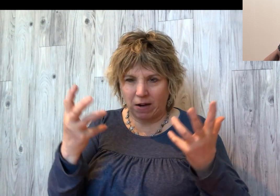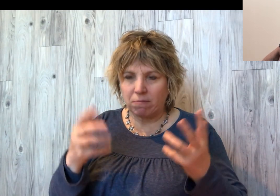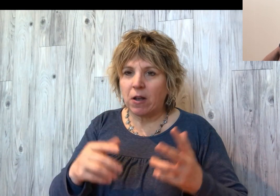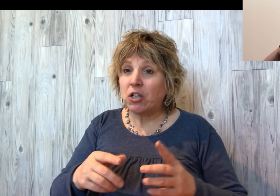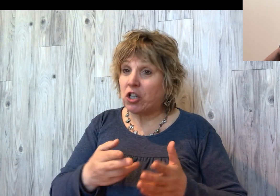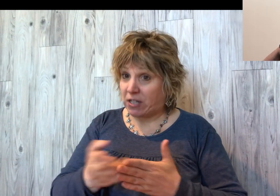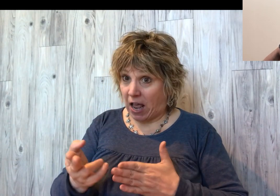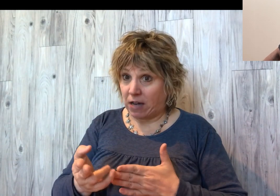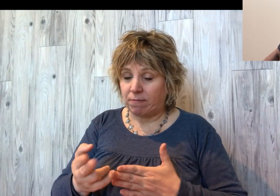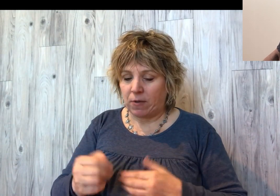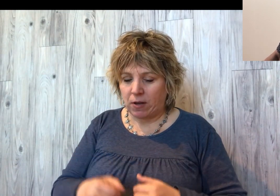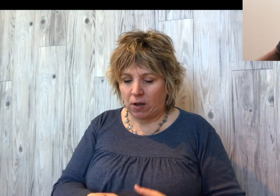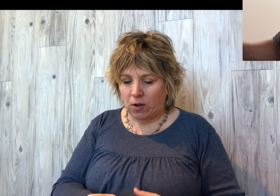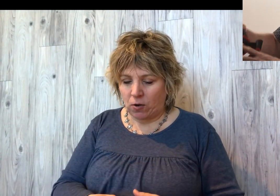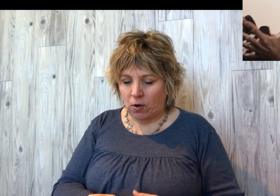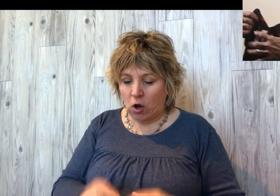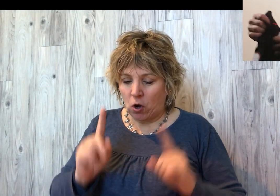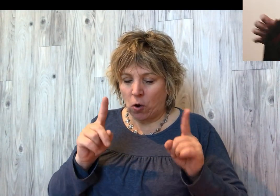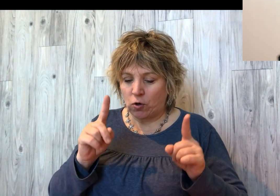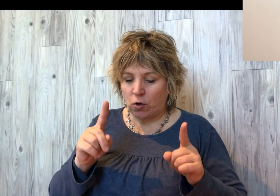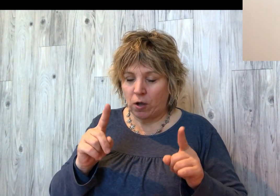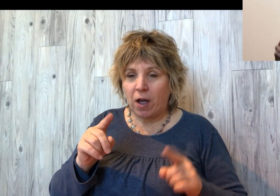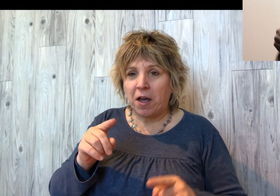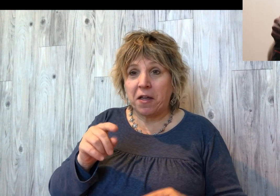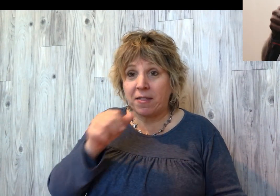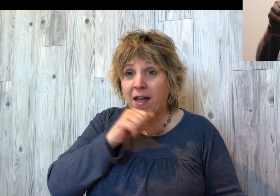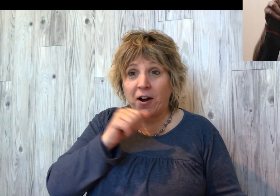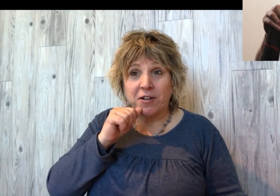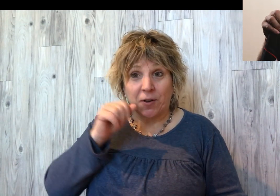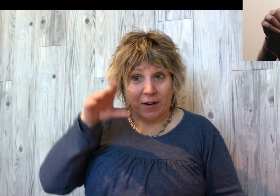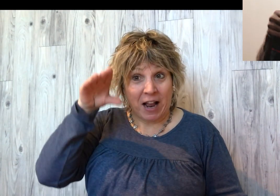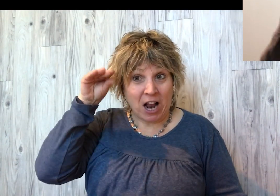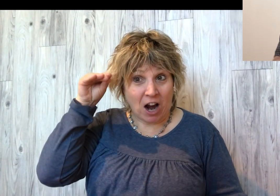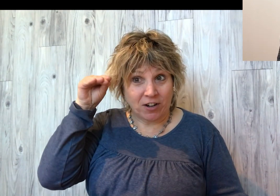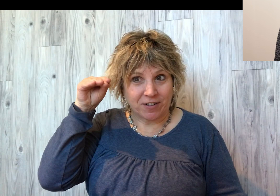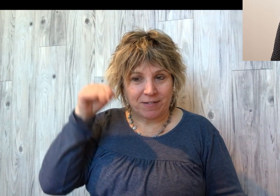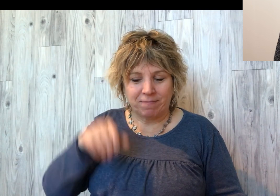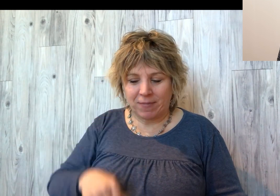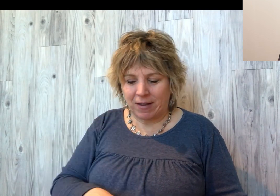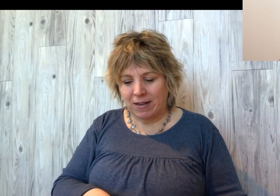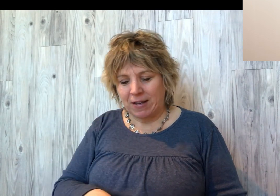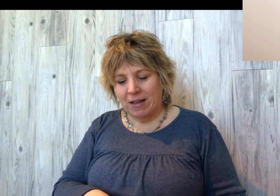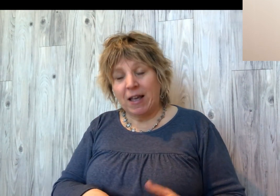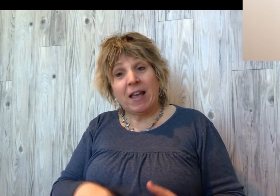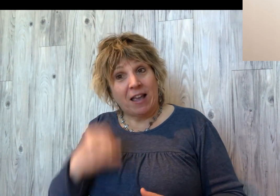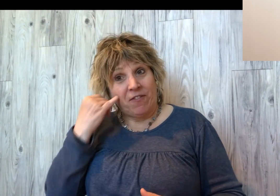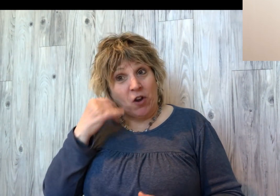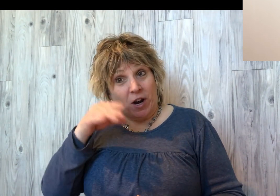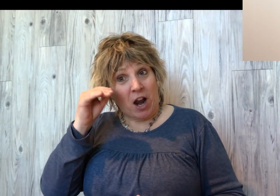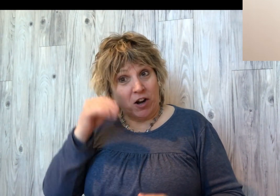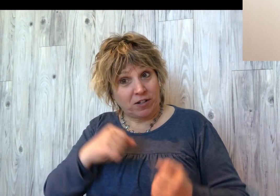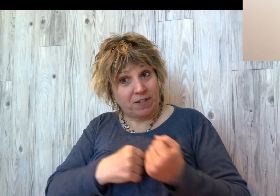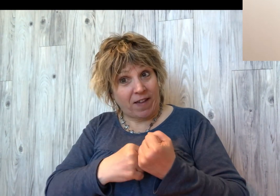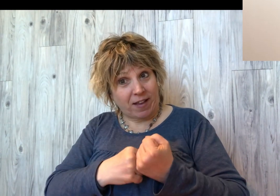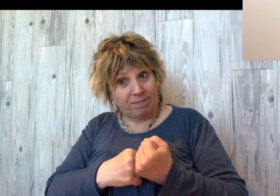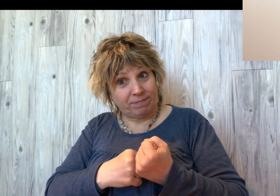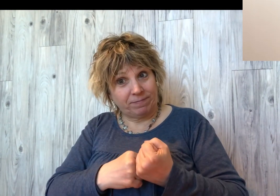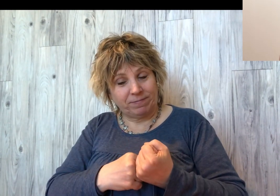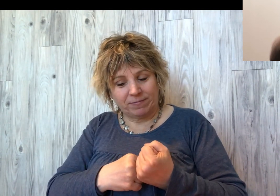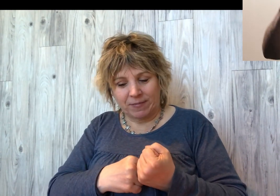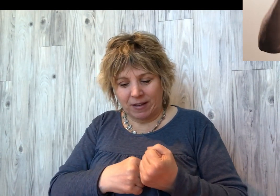get mad, but we're just gonna be honest today about the fool. We're gonna go to the Arizona Cardinals, okay? Because you know, if you're a Cardinals